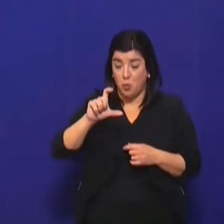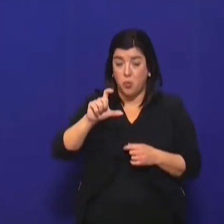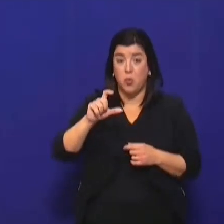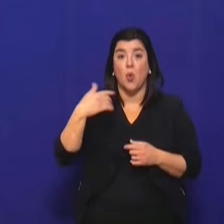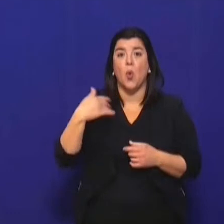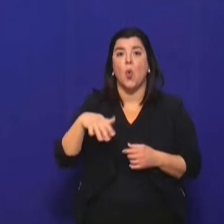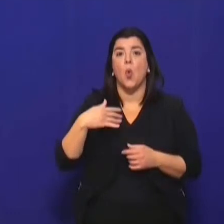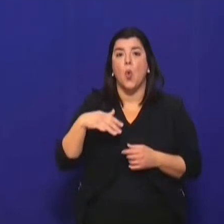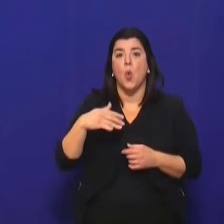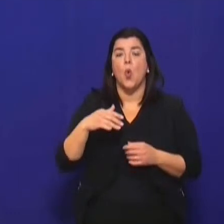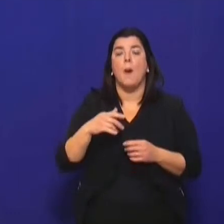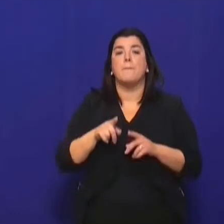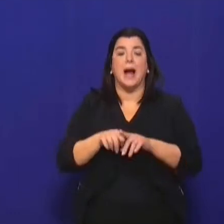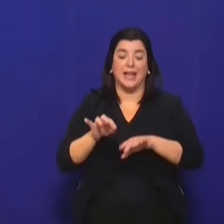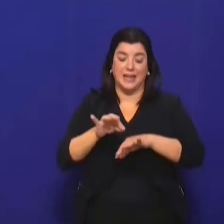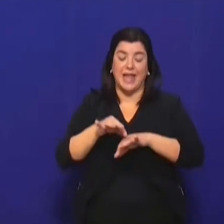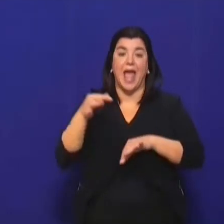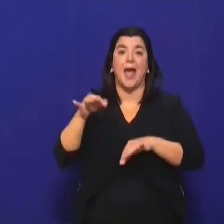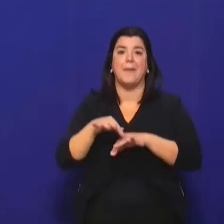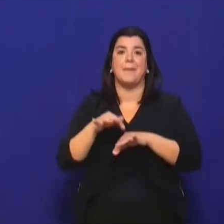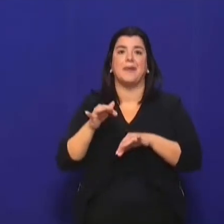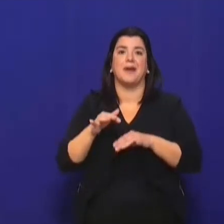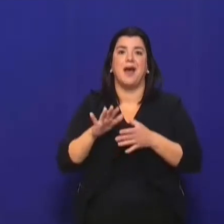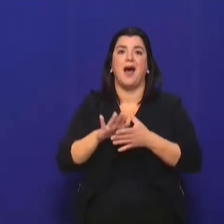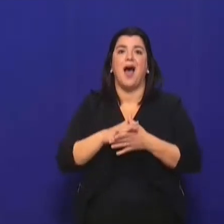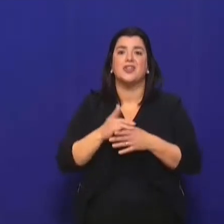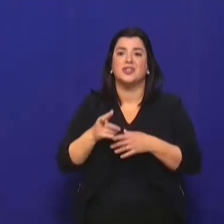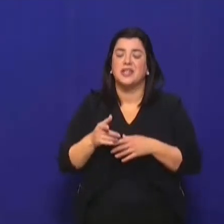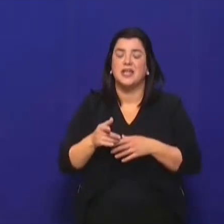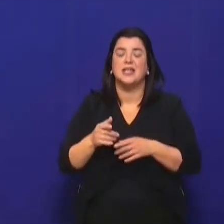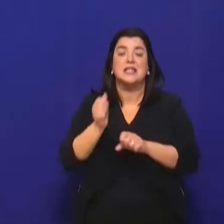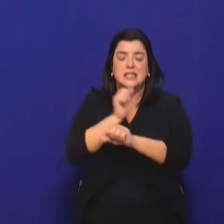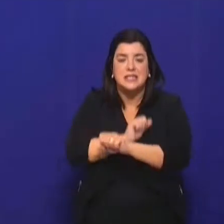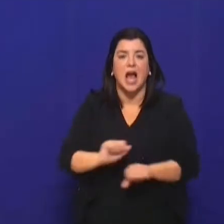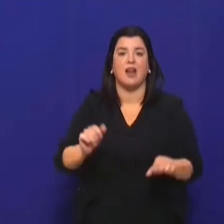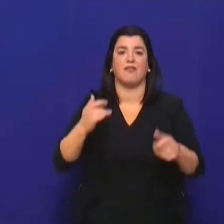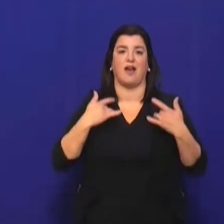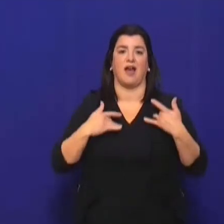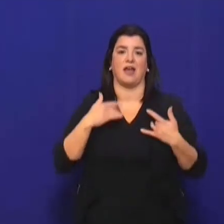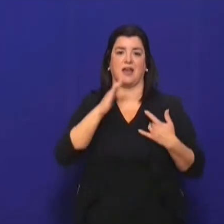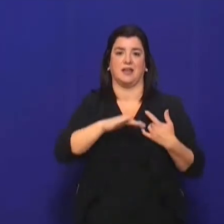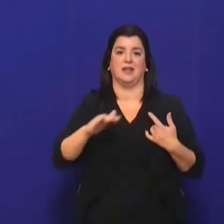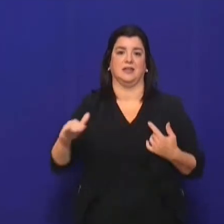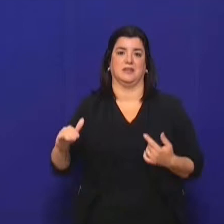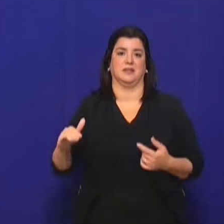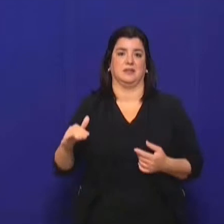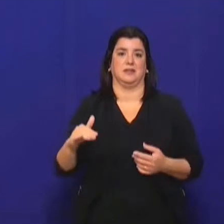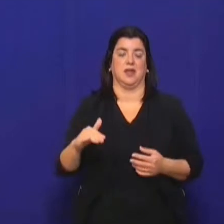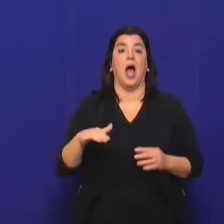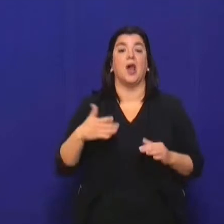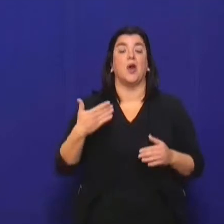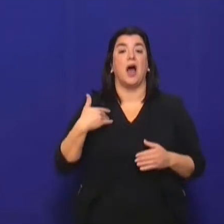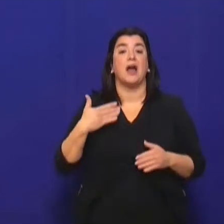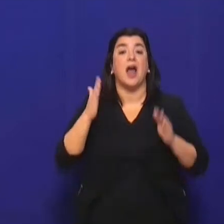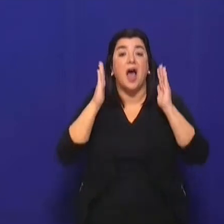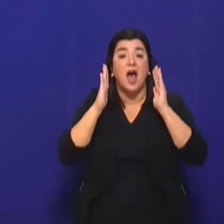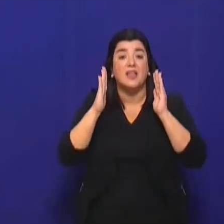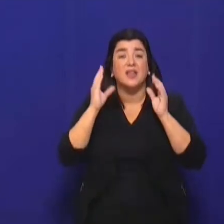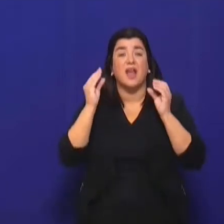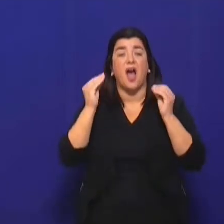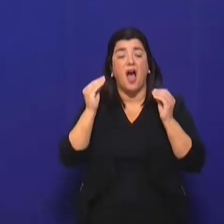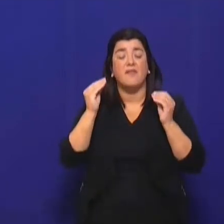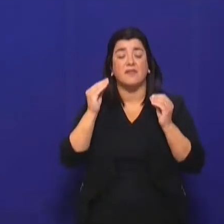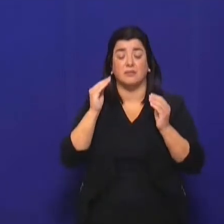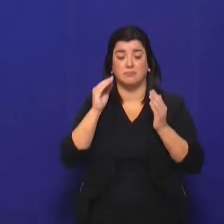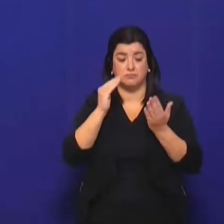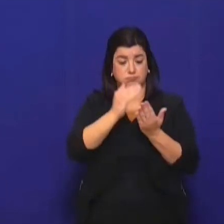tiswa ħafna iktar mid-deb għaliex dawn huma tilqim li propju ħajsalvaw ħafna ħajjiet. U allura għadna attenti ħafna biex aħna